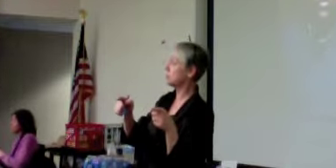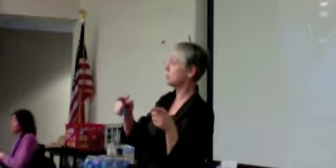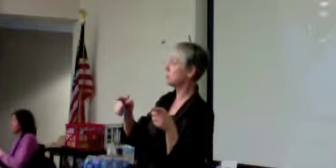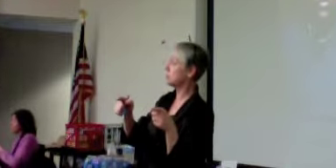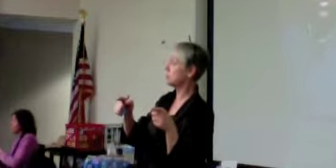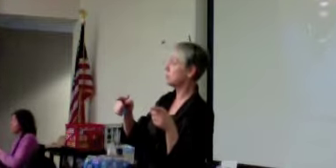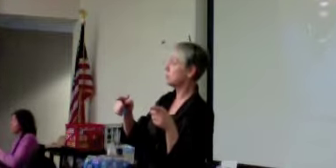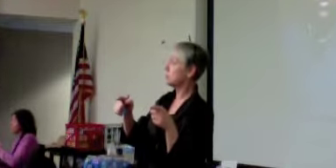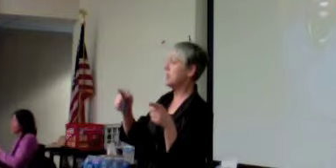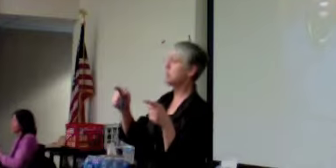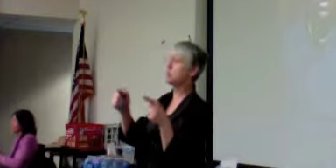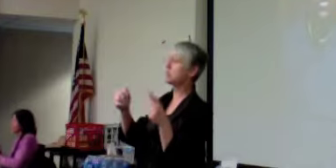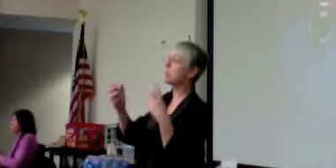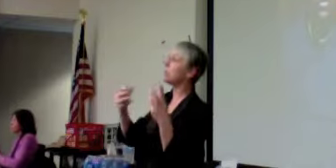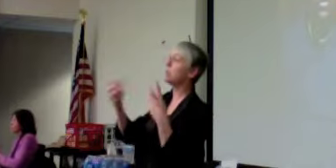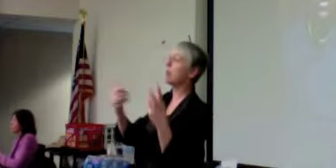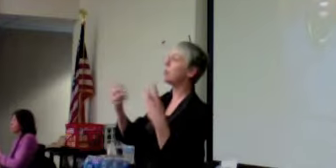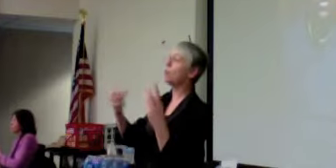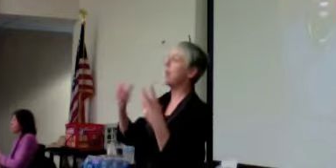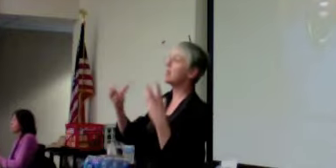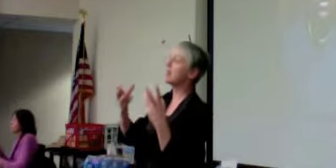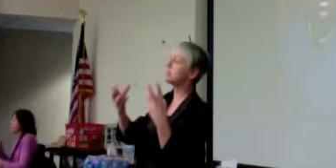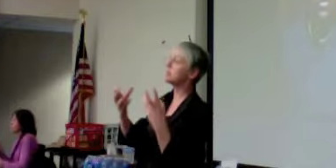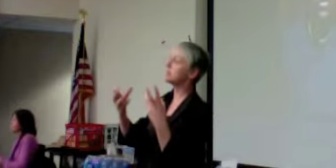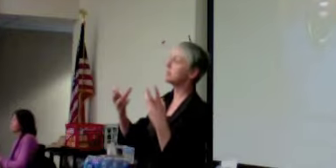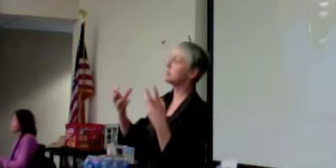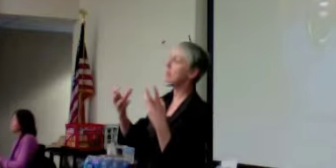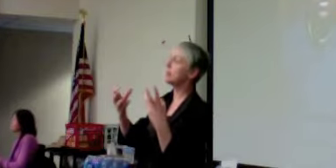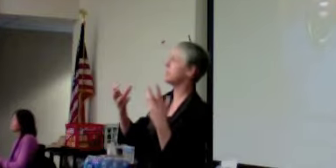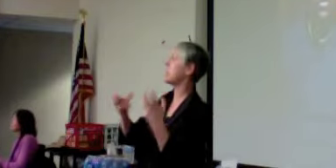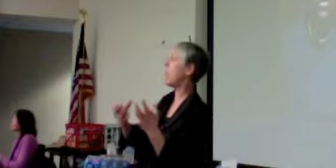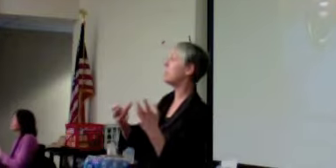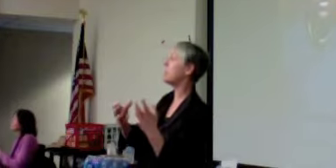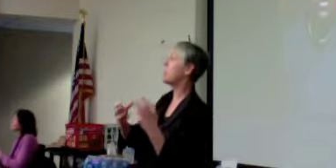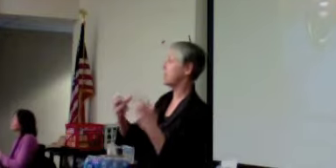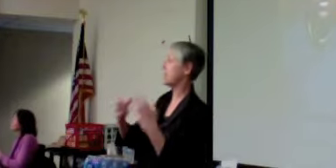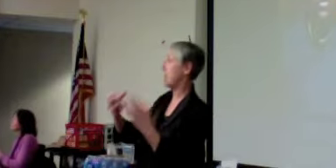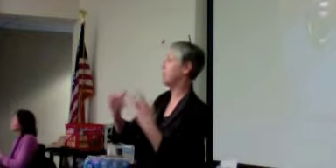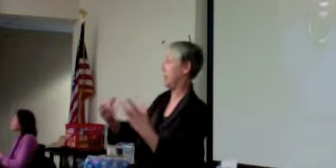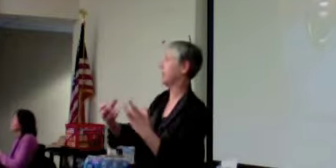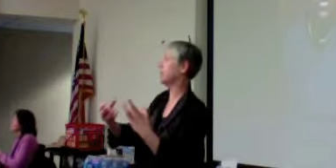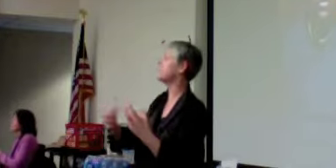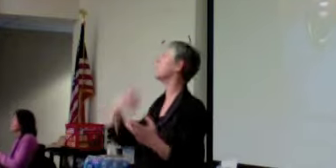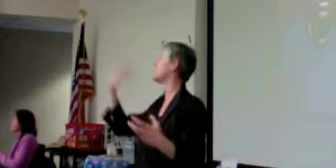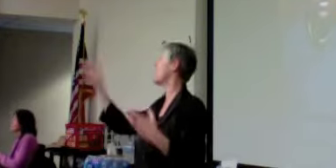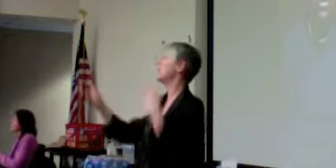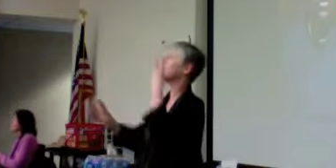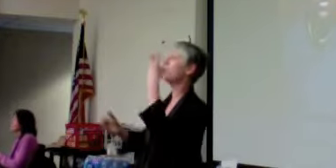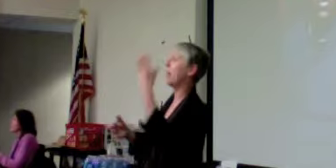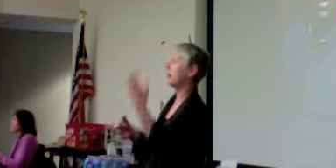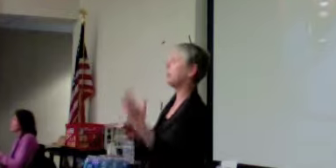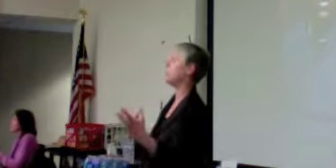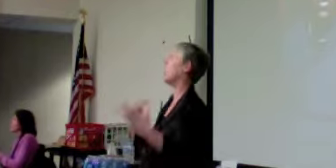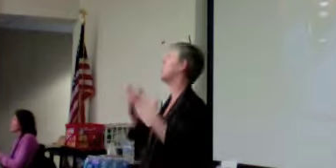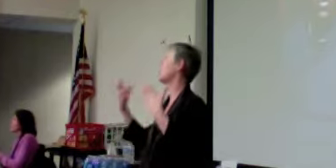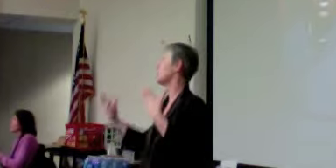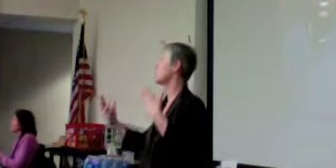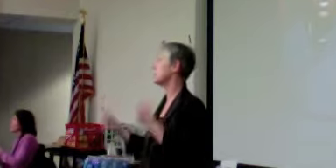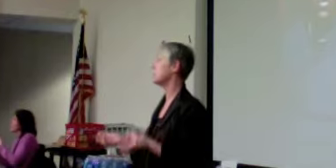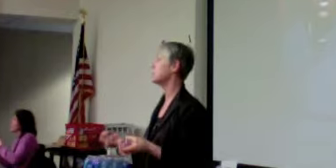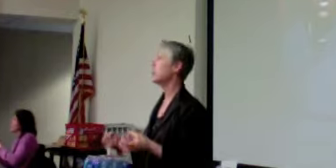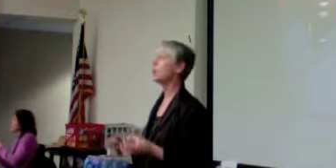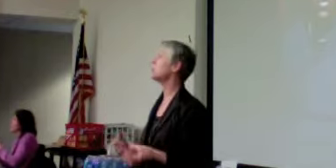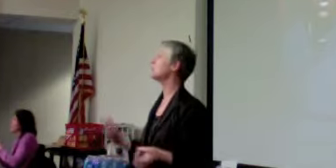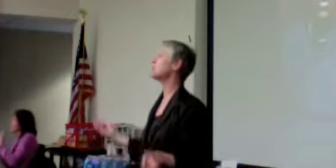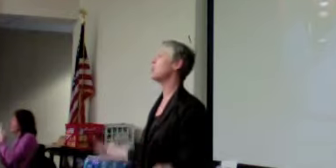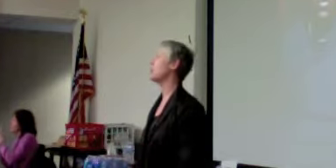school? Is there something about the way that is set up that's somehow inherently more engaging, more applied, more